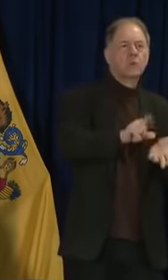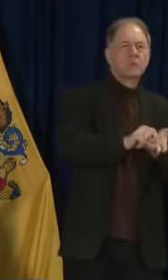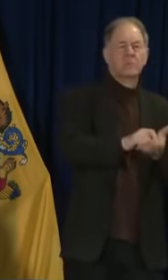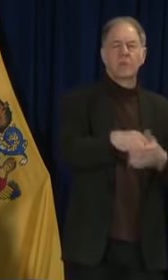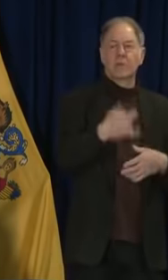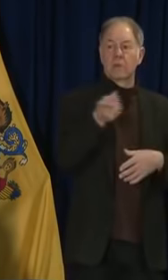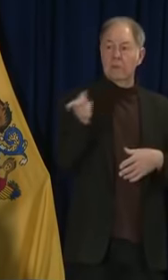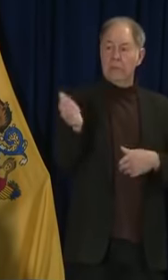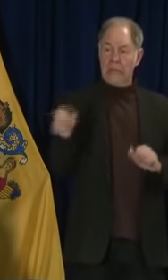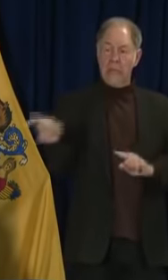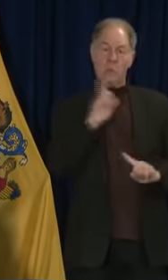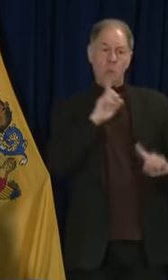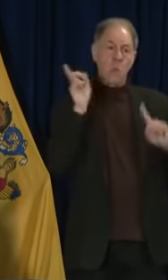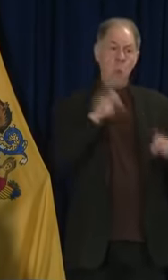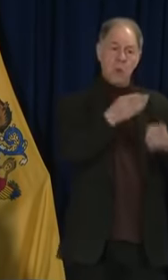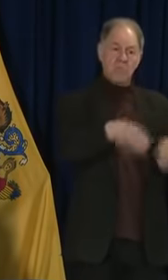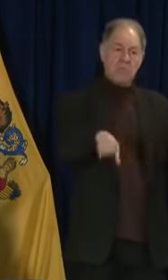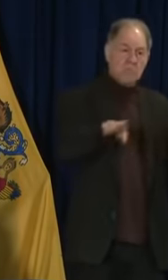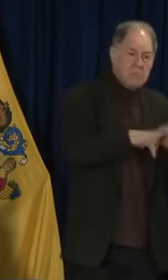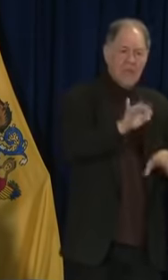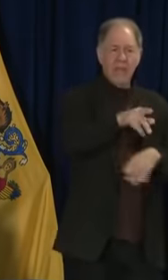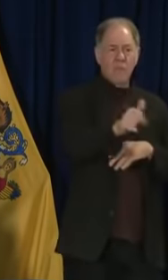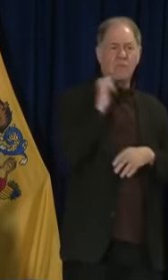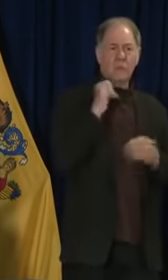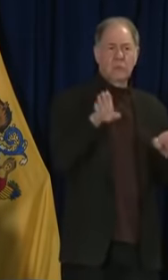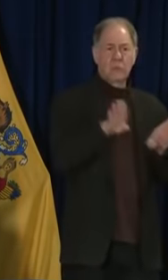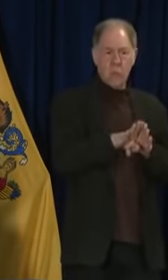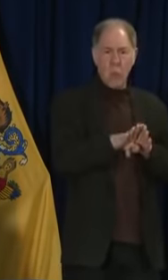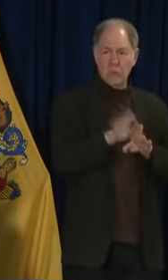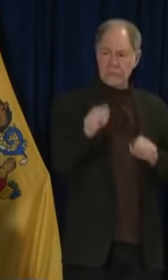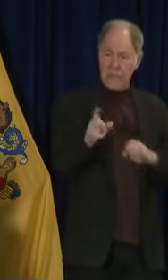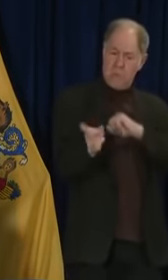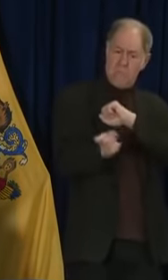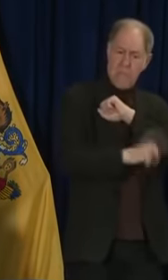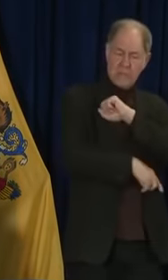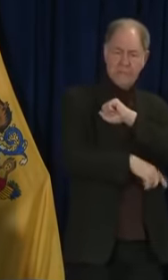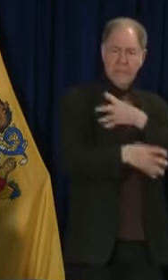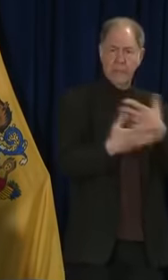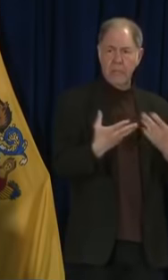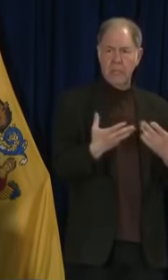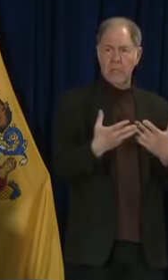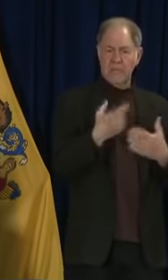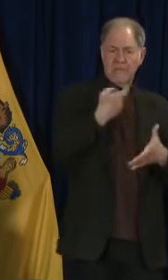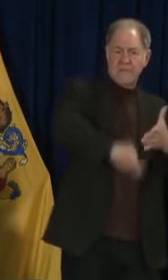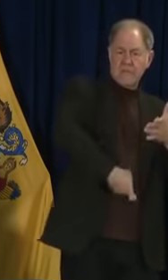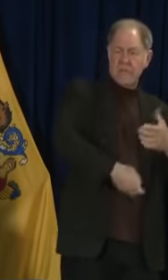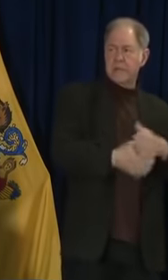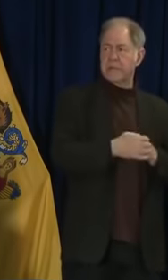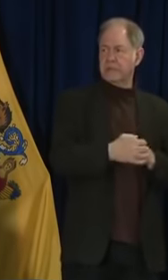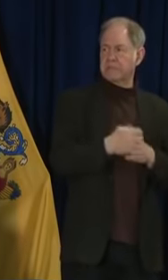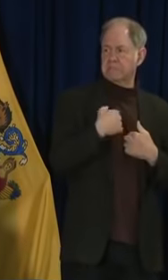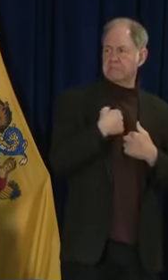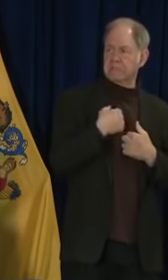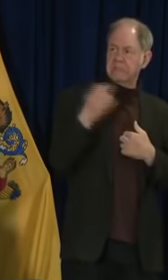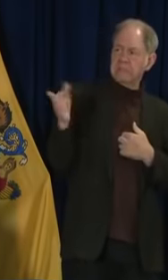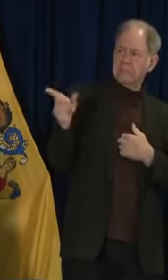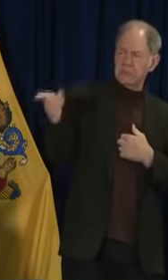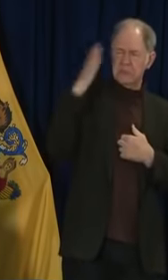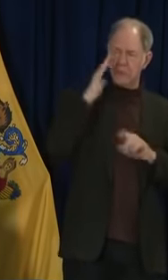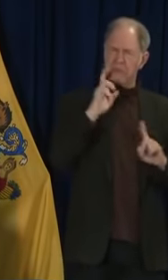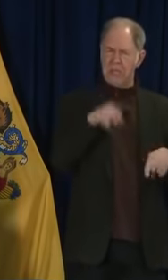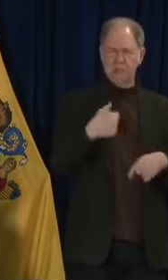order them? Are there penalties for this? Yeah. Yeah. Let me take the second, and Judy, do you want to? You could take the first because you know the